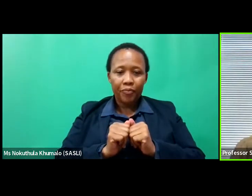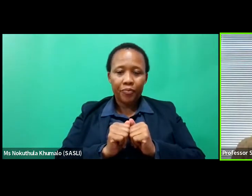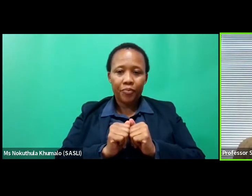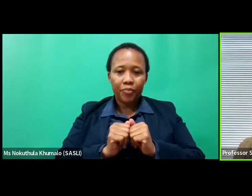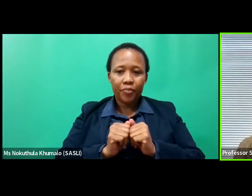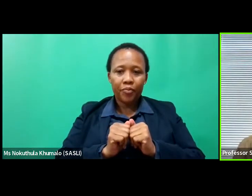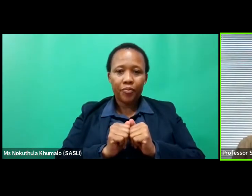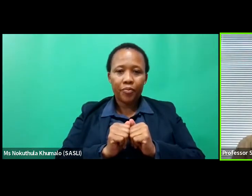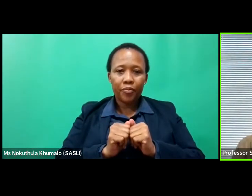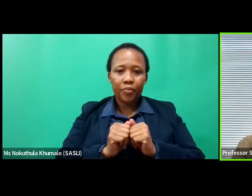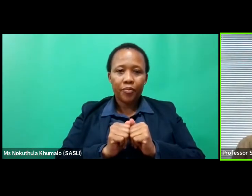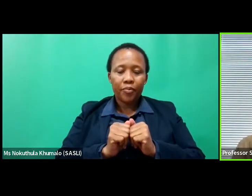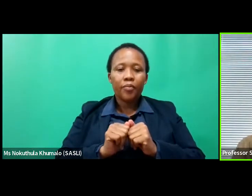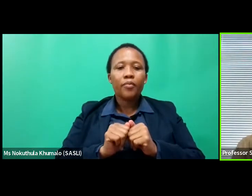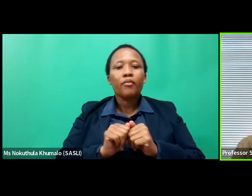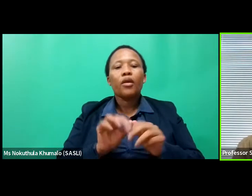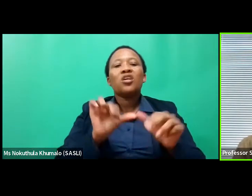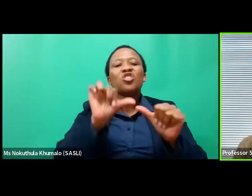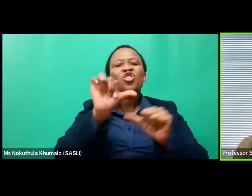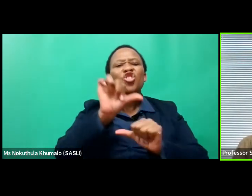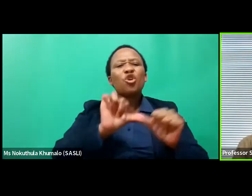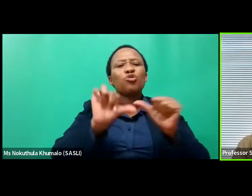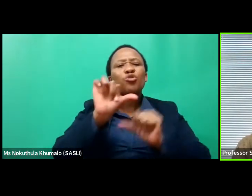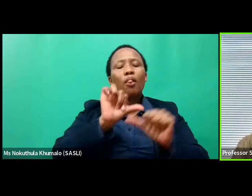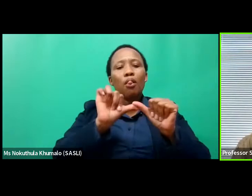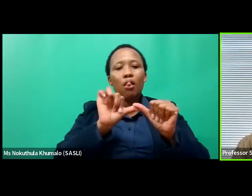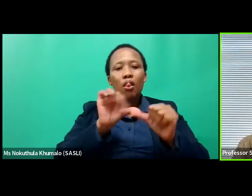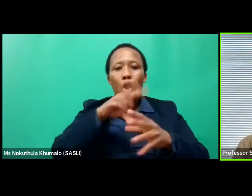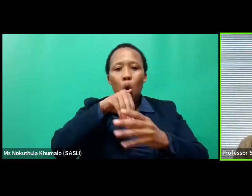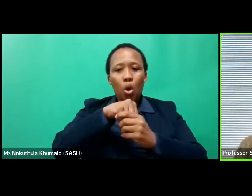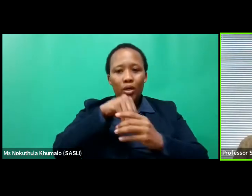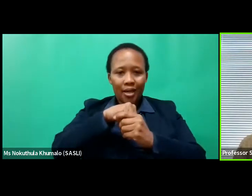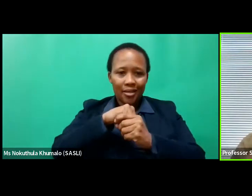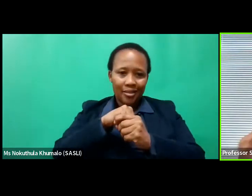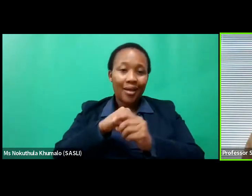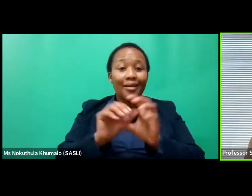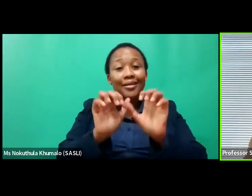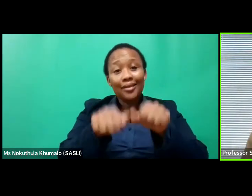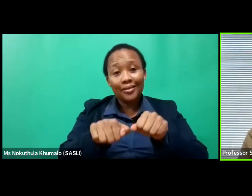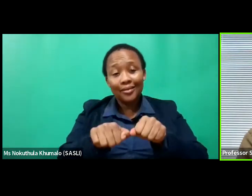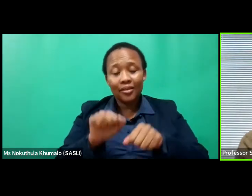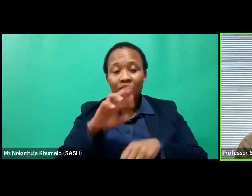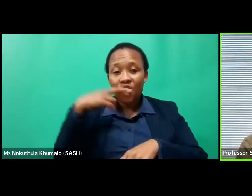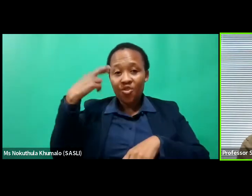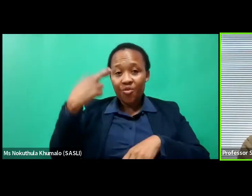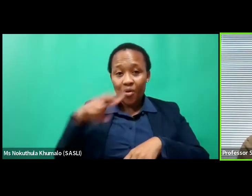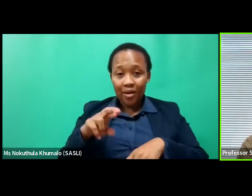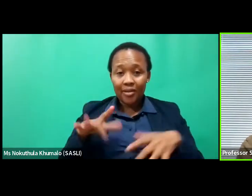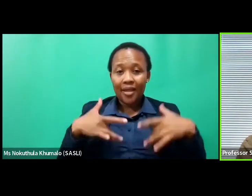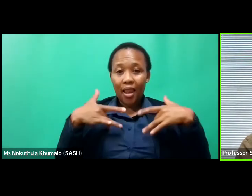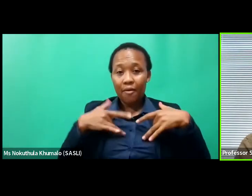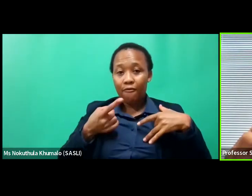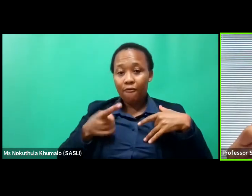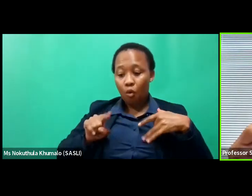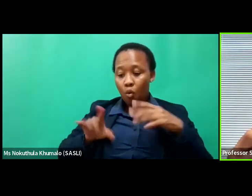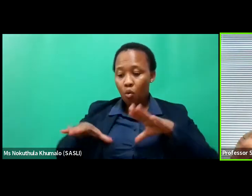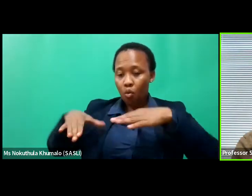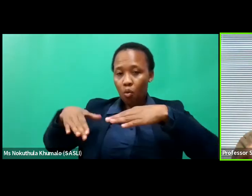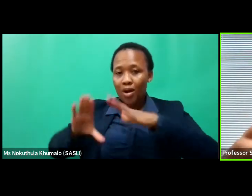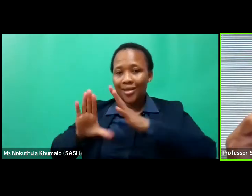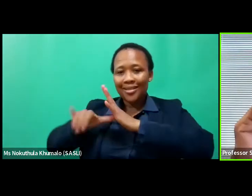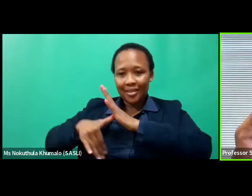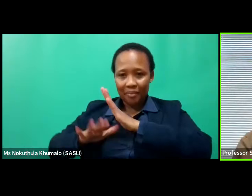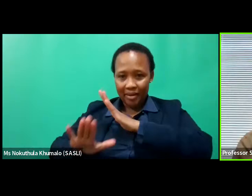the social context and the lived reality of disabled students. How many universities